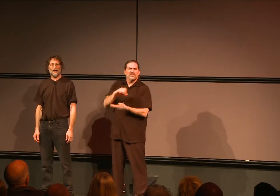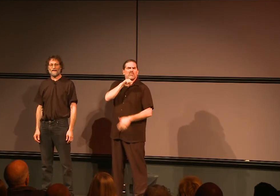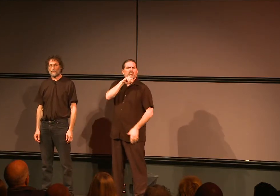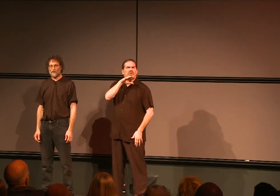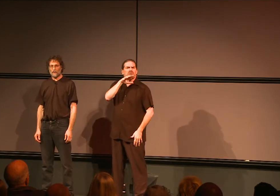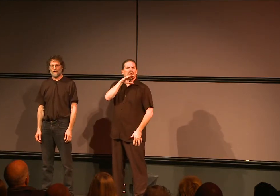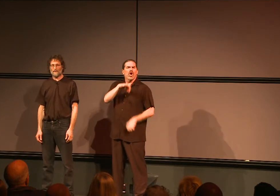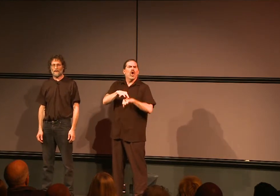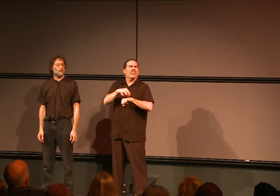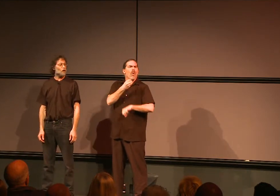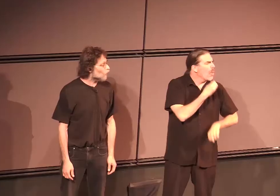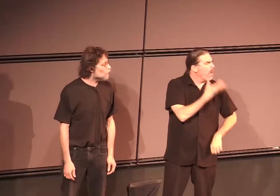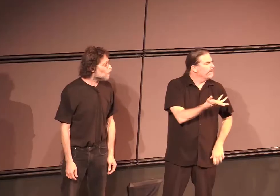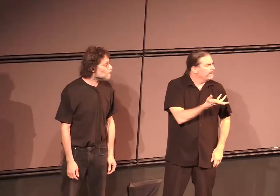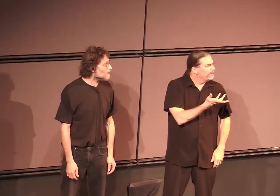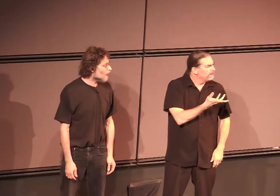to reduce the global warming gases.